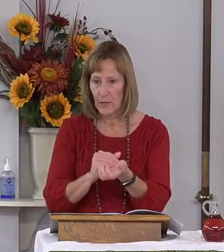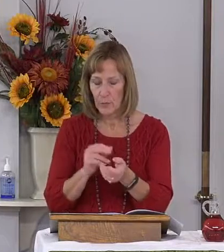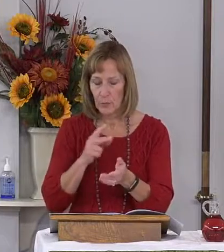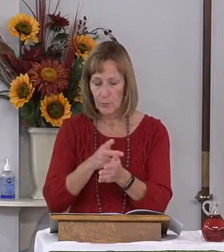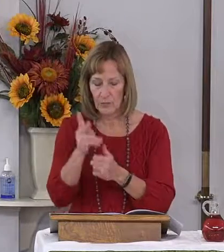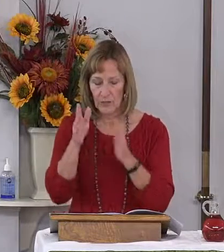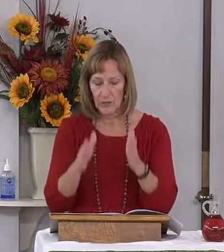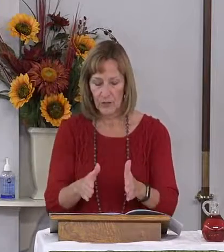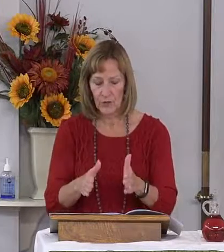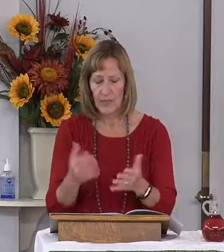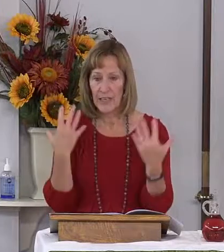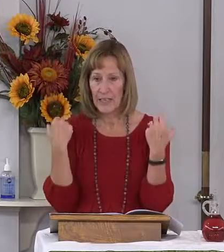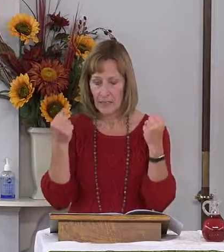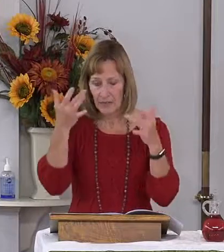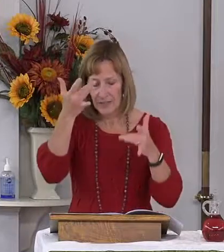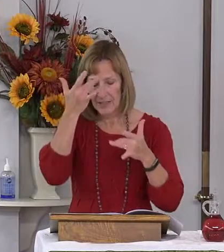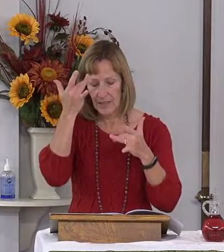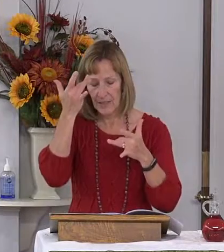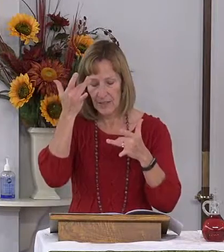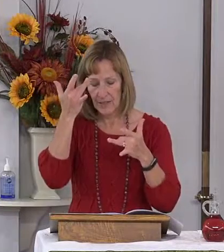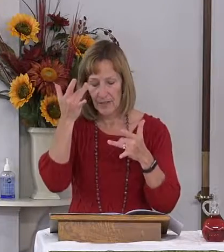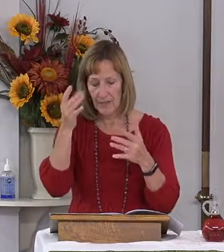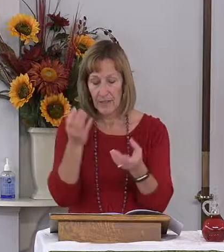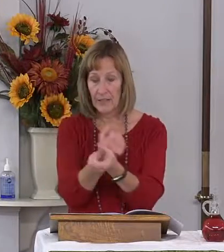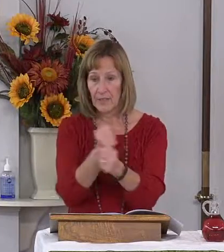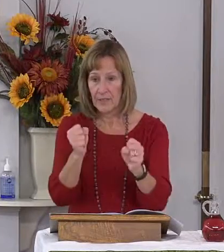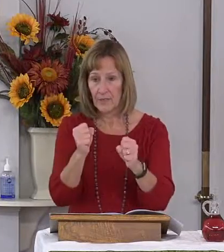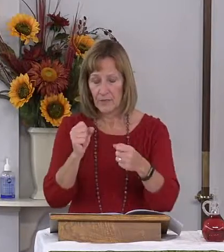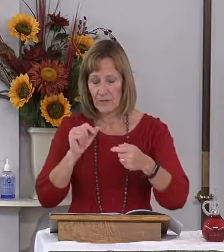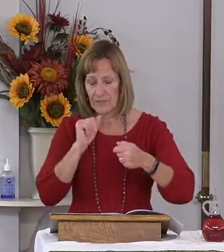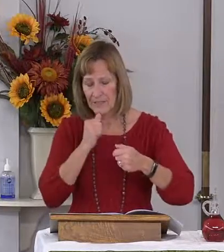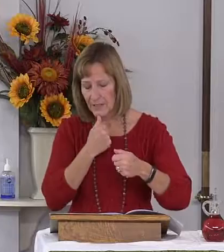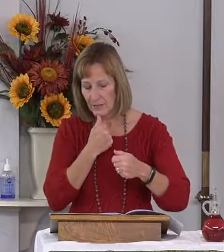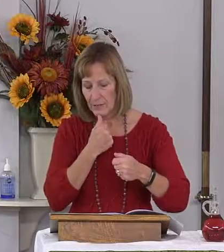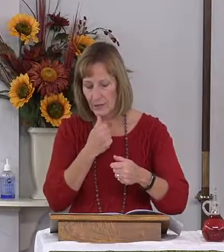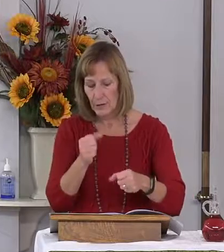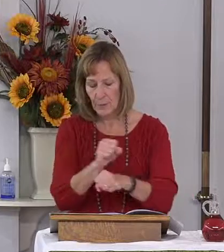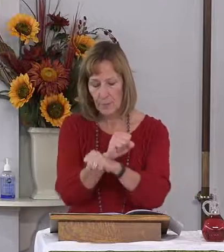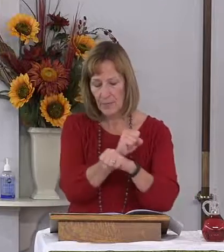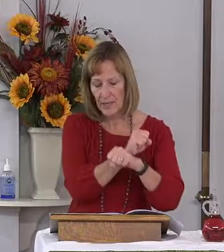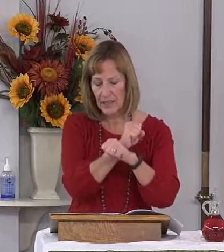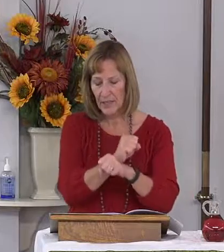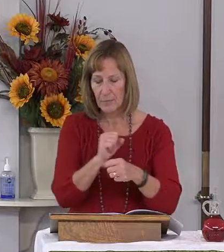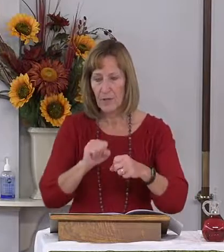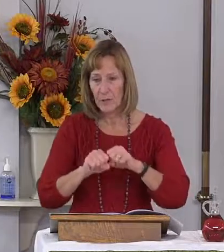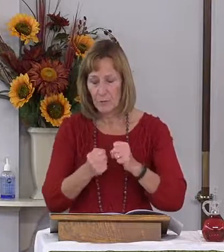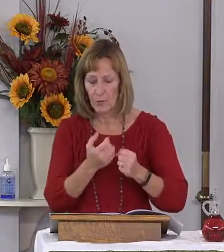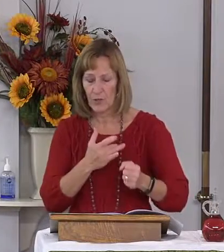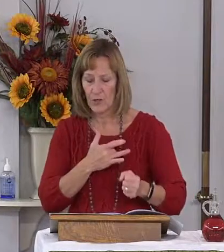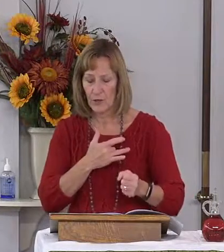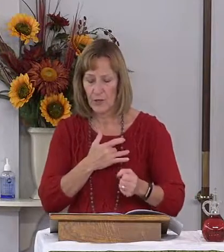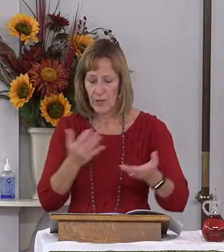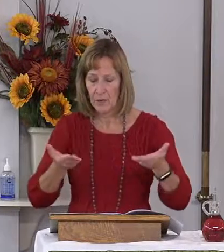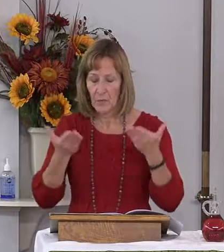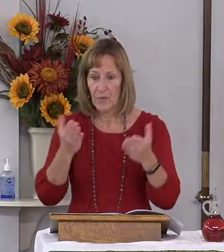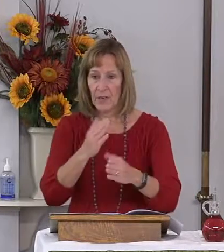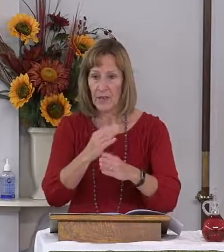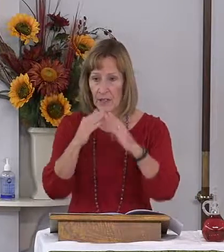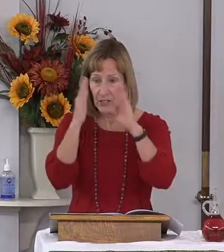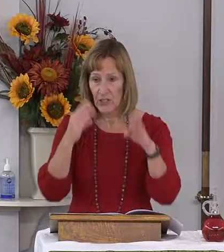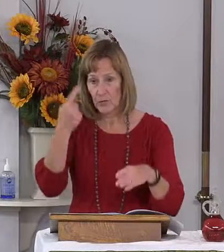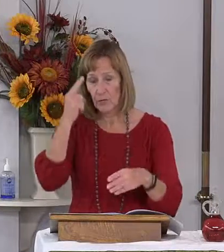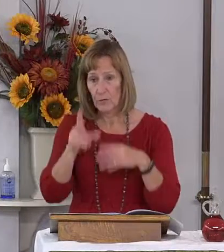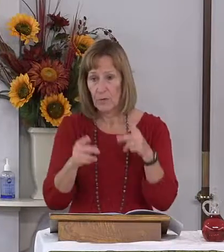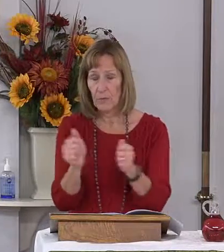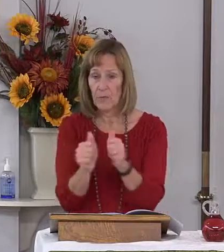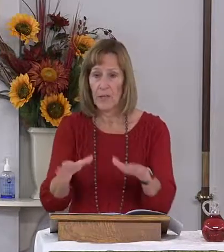professionals. Heal the sick, deliver the suffering, bind up the brokenhearted. Provide shelter for the